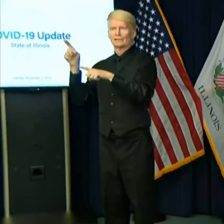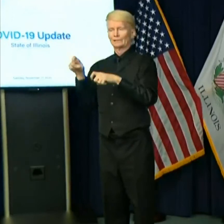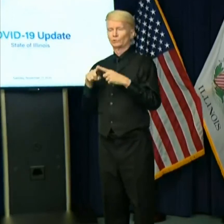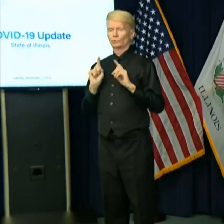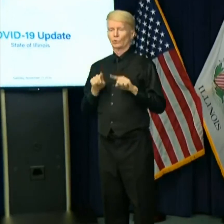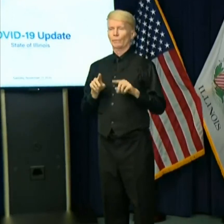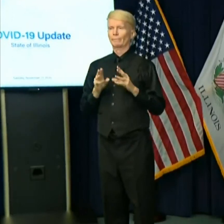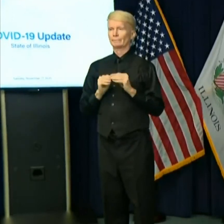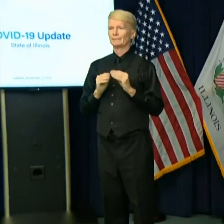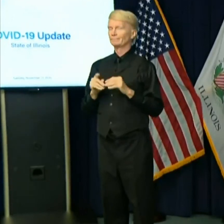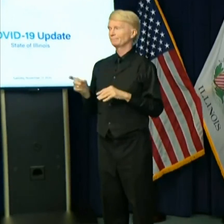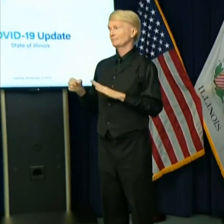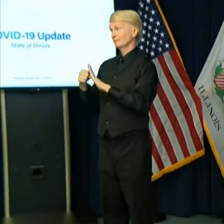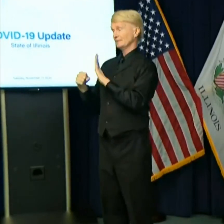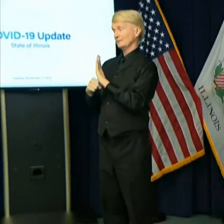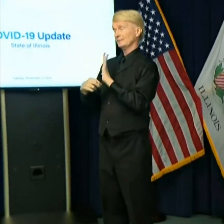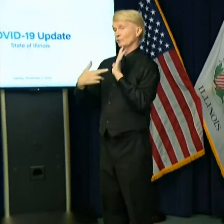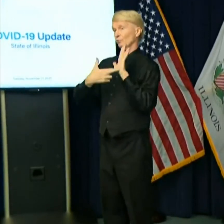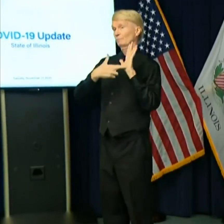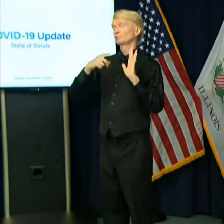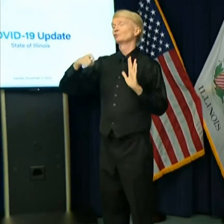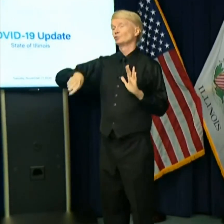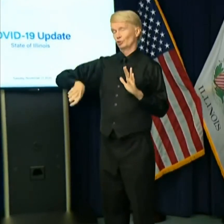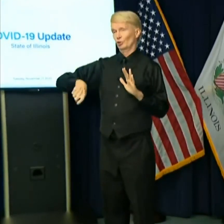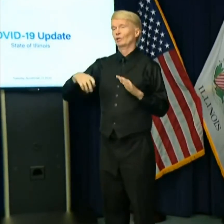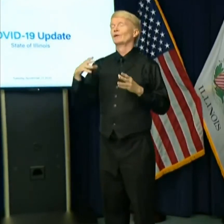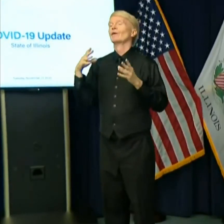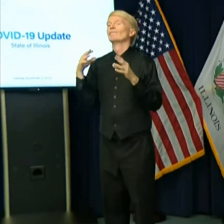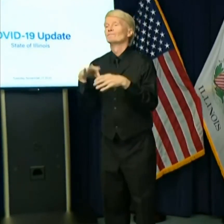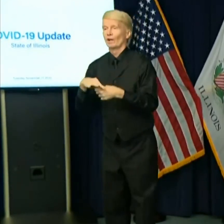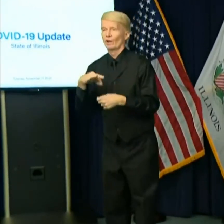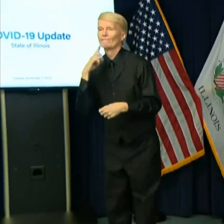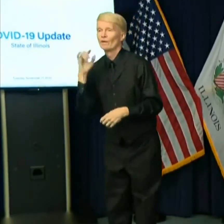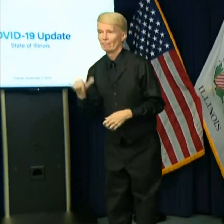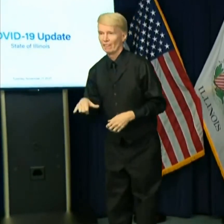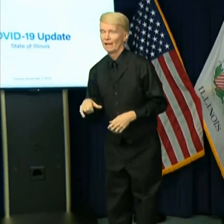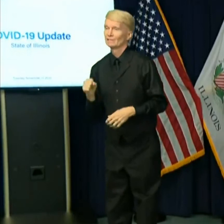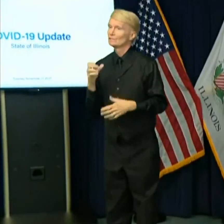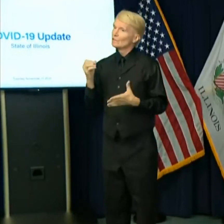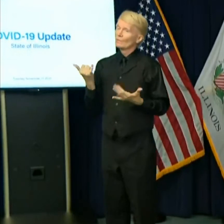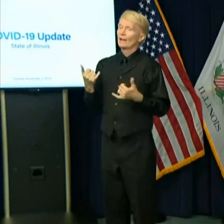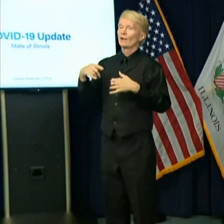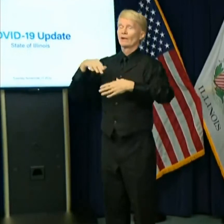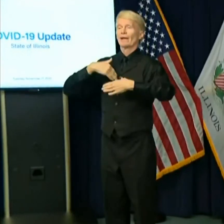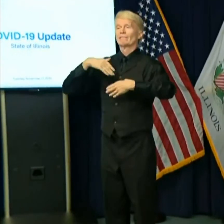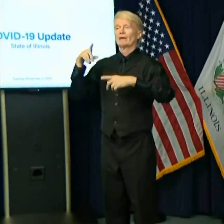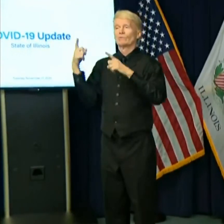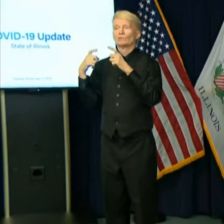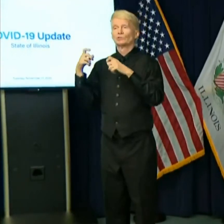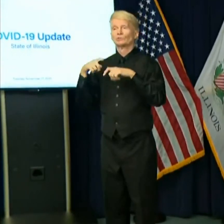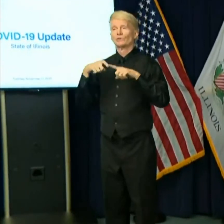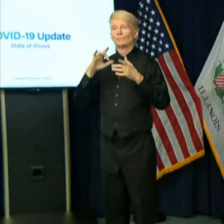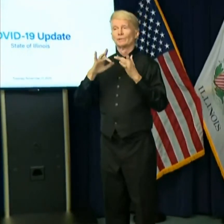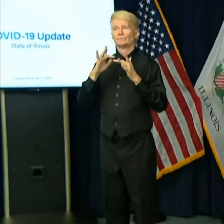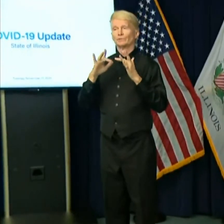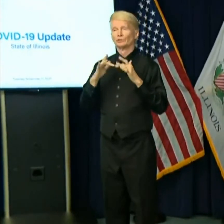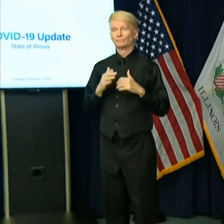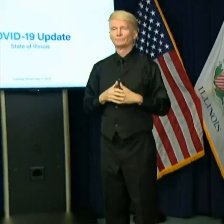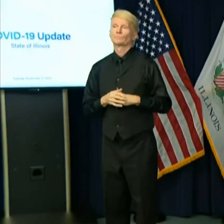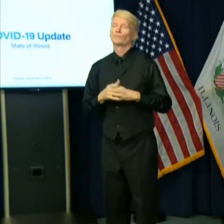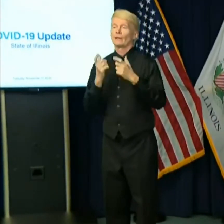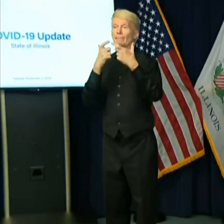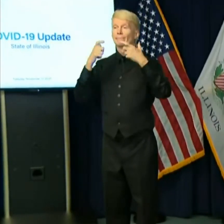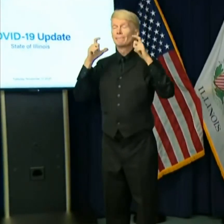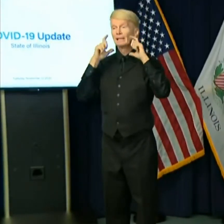State So representatives we're- should have voted for that because the House Yeah, isn't able they to did meet not vote virtually. for that. So we're going We to go can't- I online. can't do it. Governor, you mentioned during the mask up video announcement